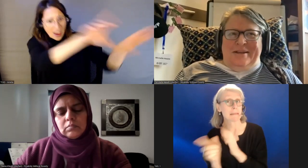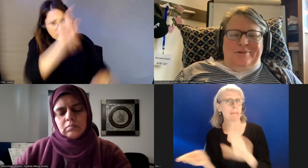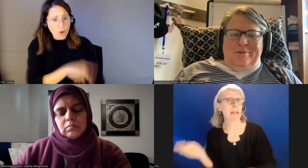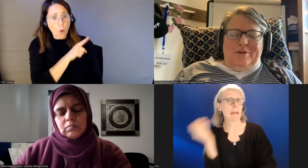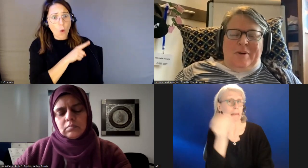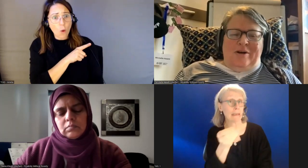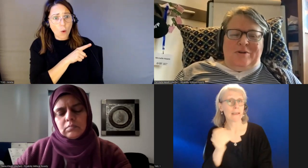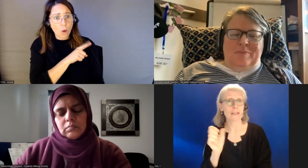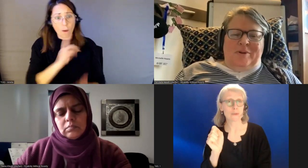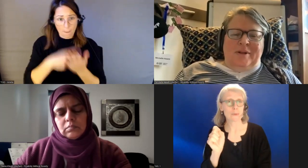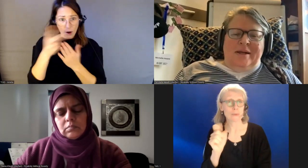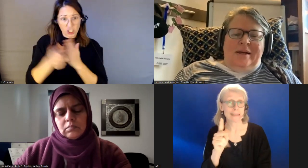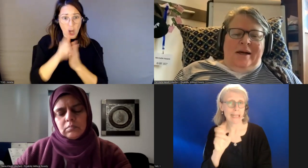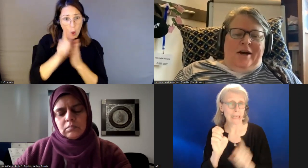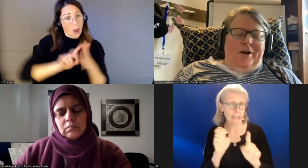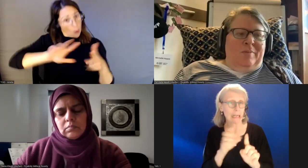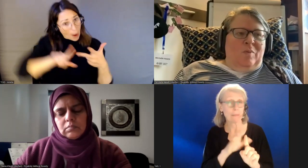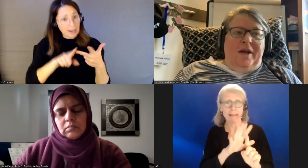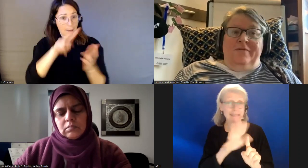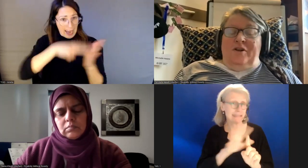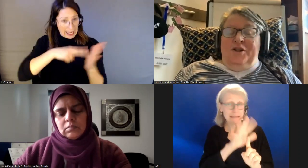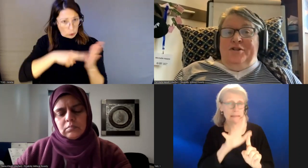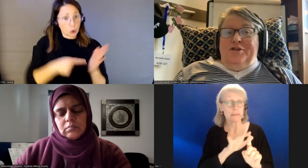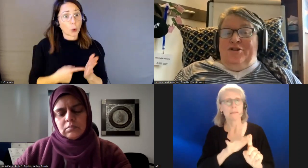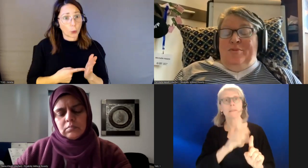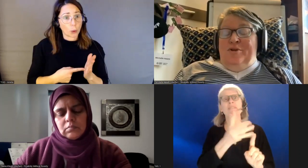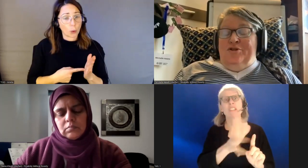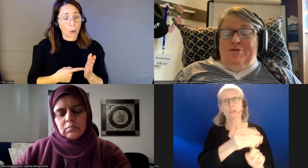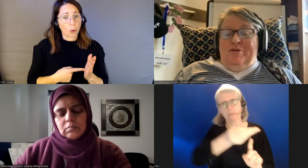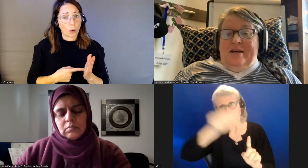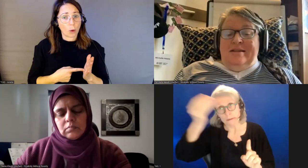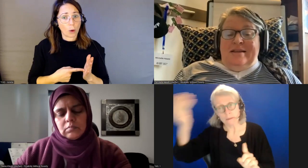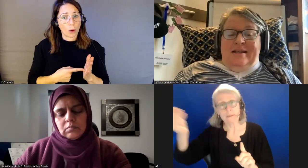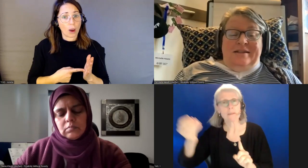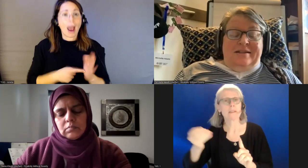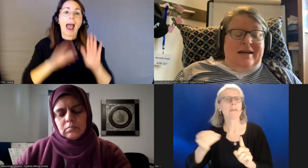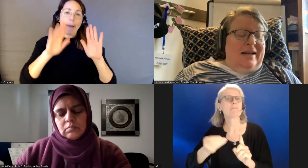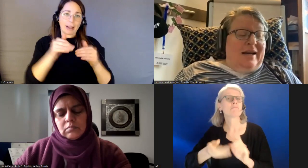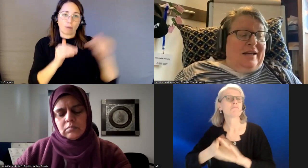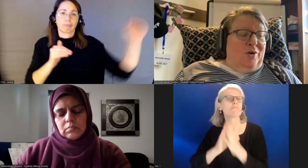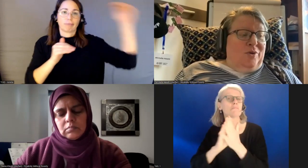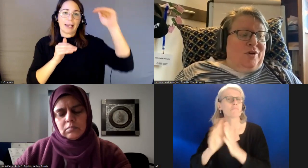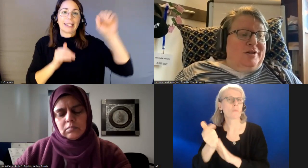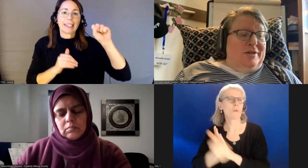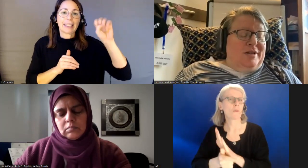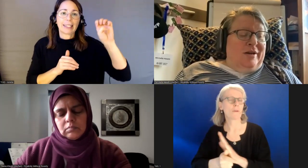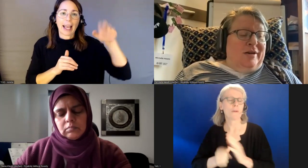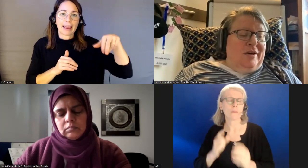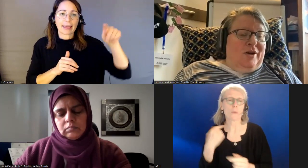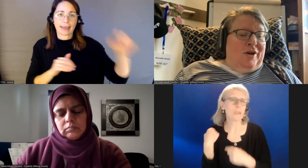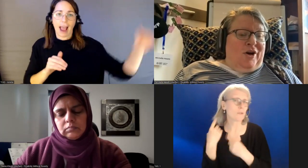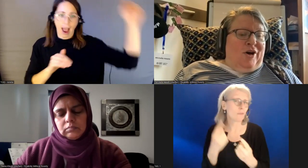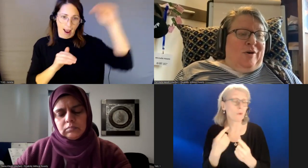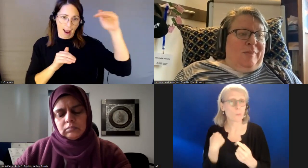of the Senate as soon as possible. We have learned so much through this, and I know that